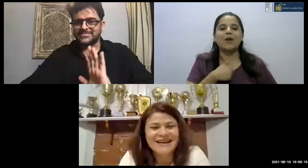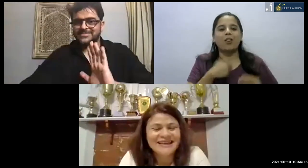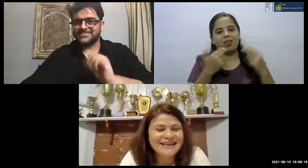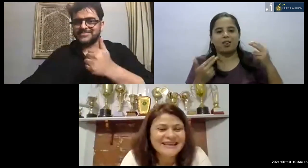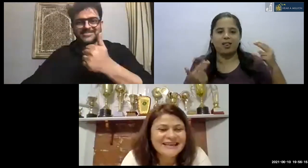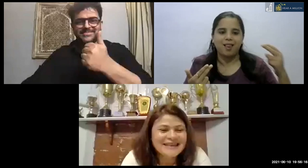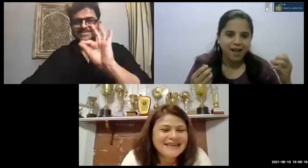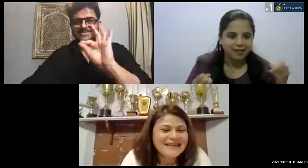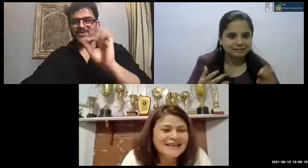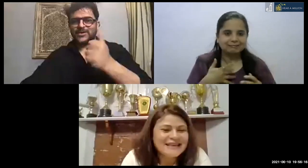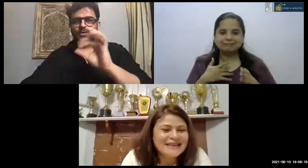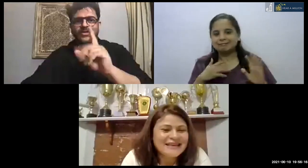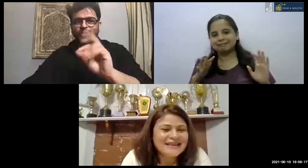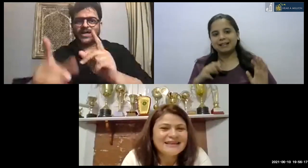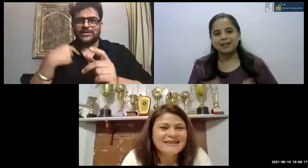talk. Yeah.